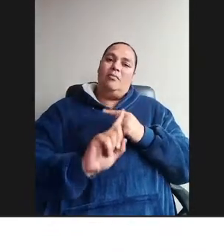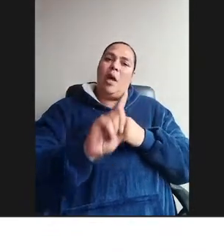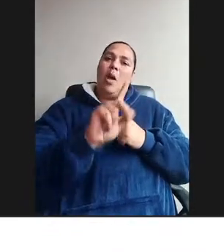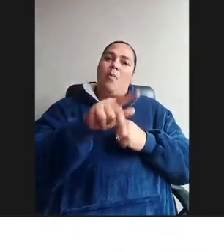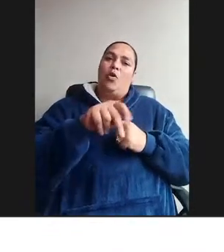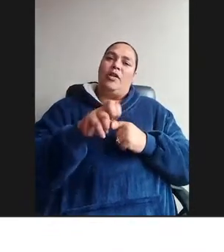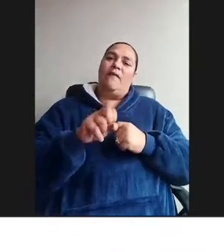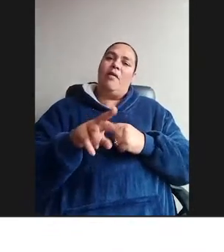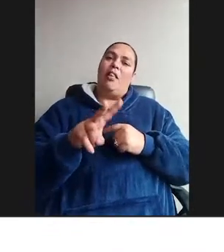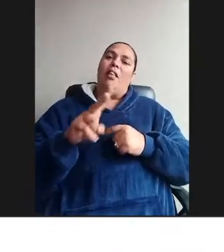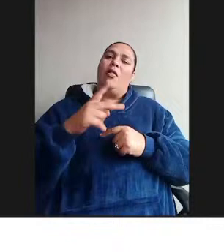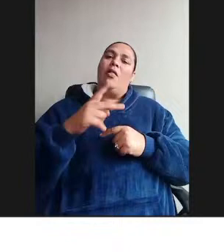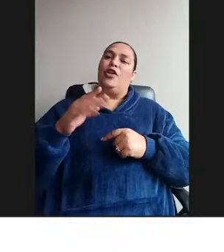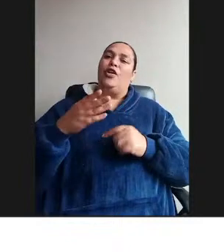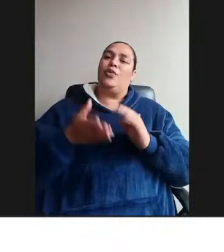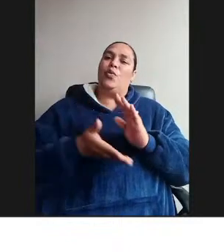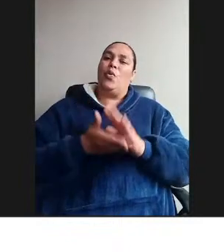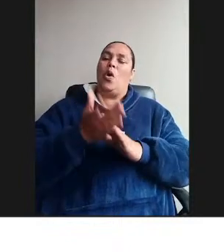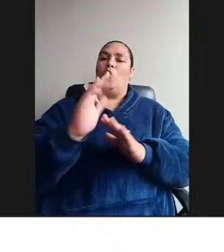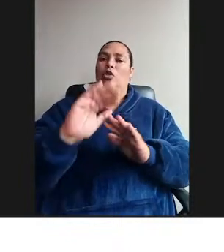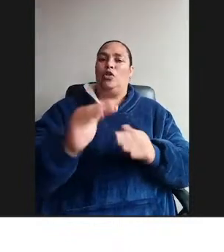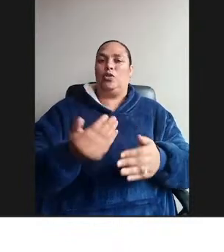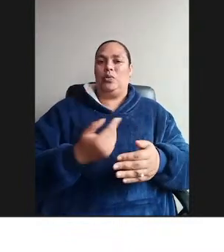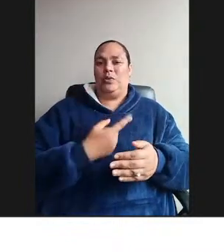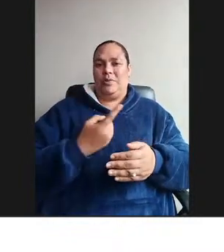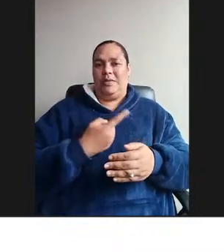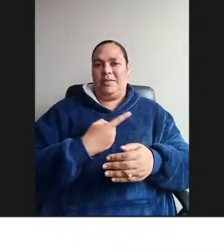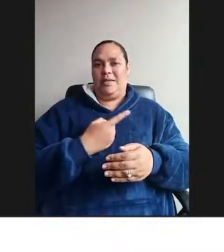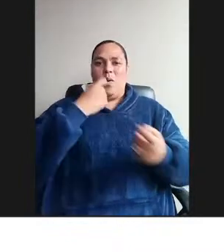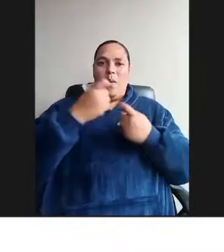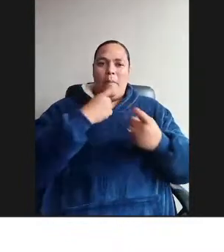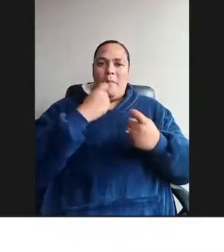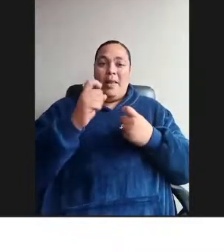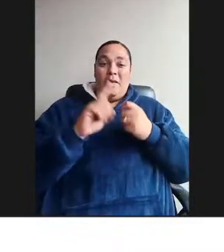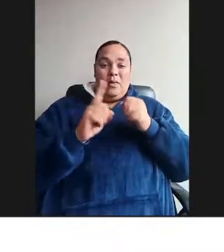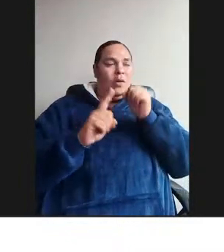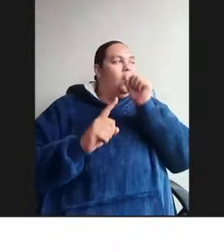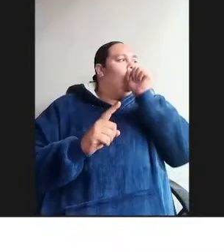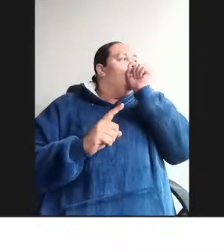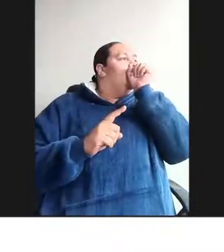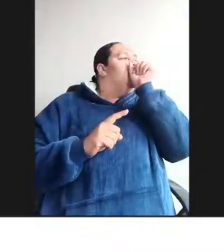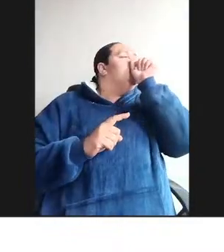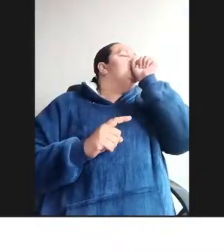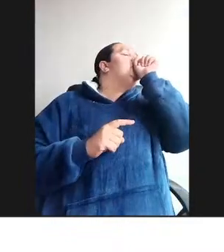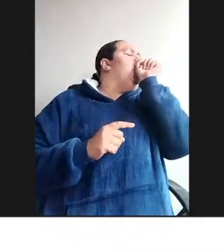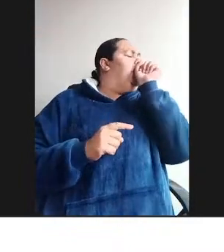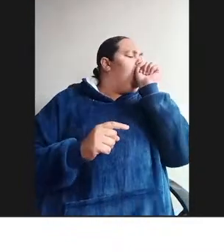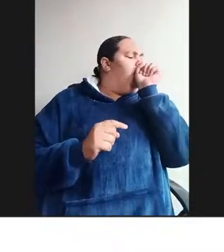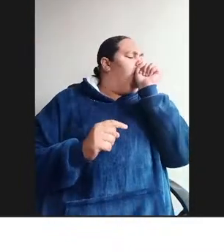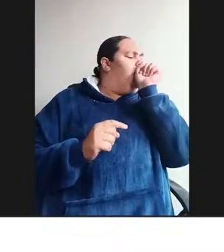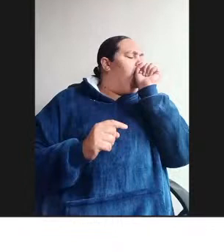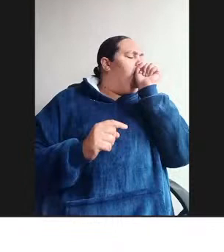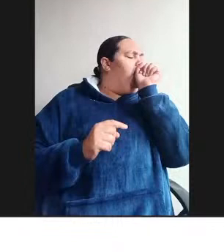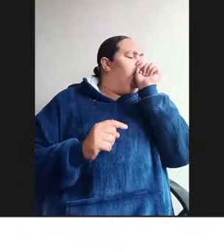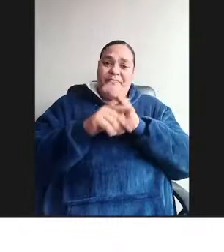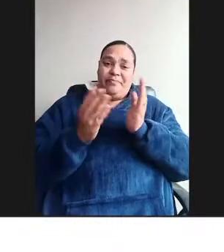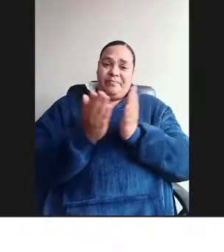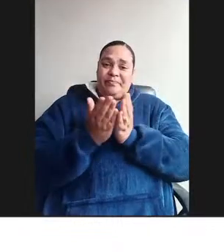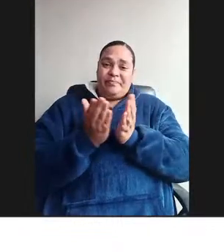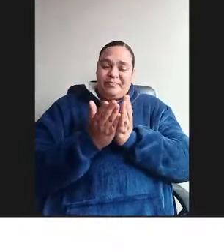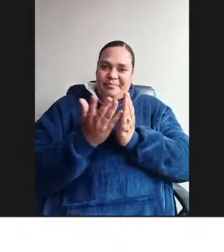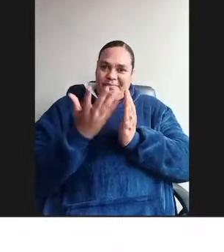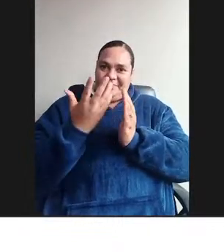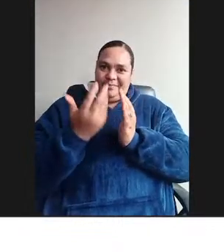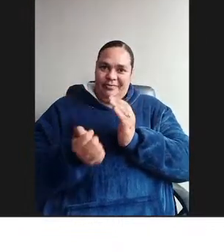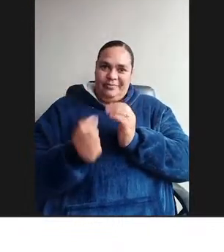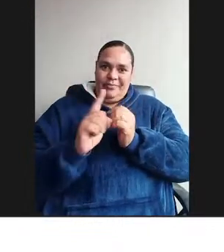and introduce myself, and the complaints there was that the primary school, they have a problem